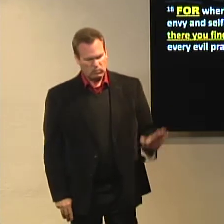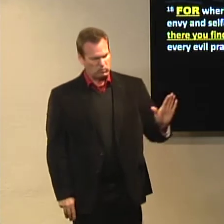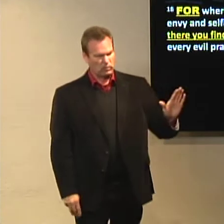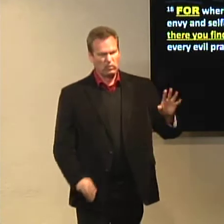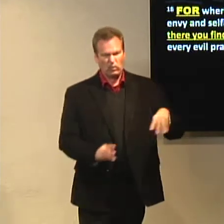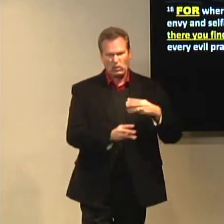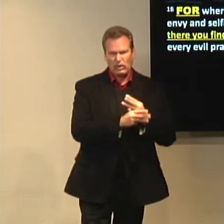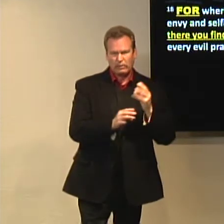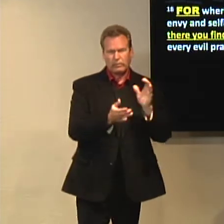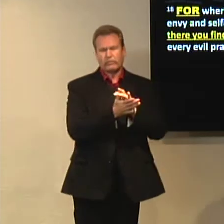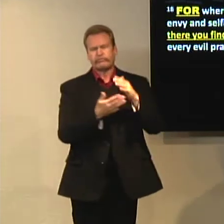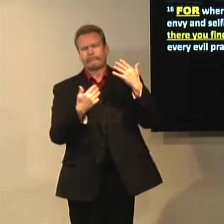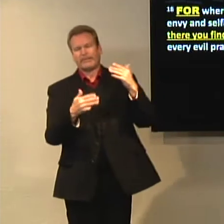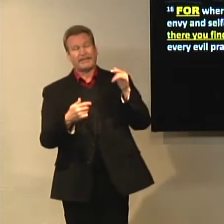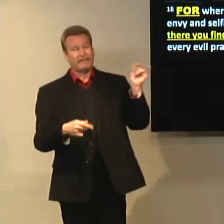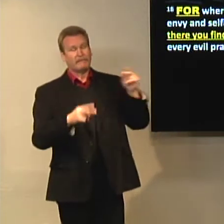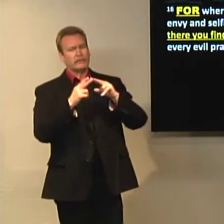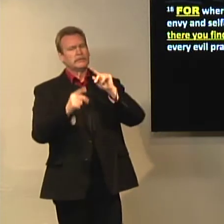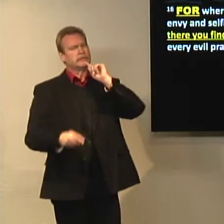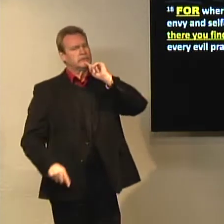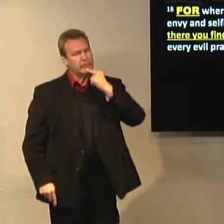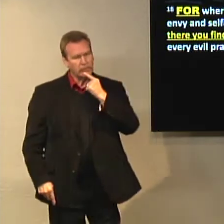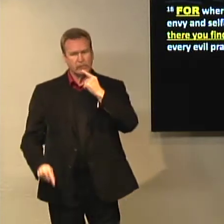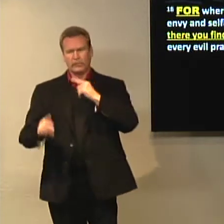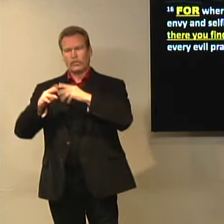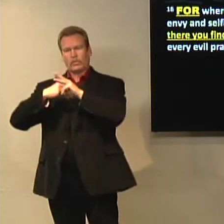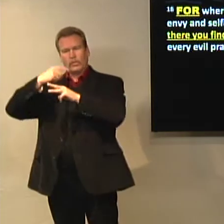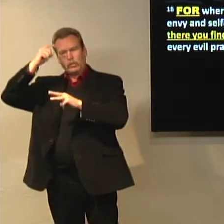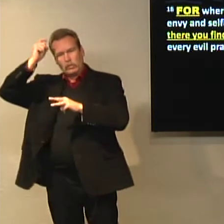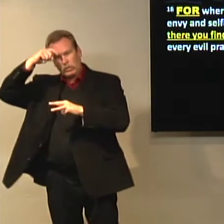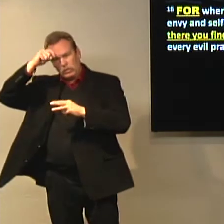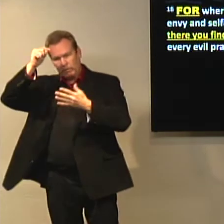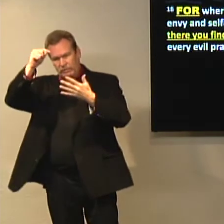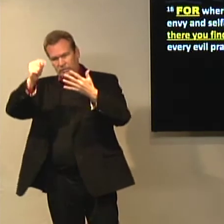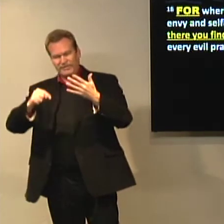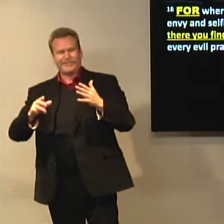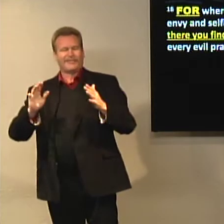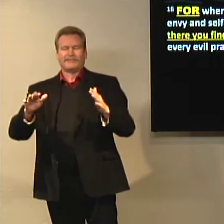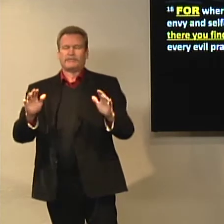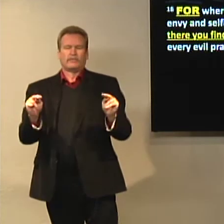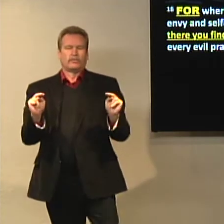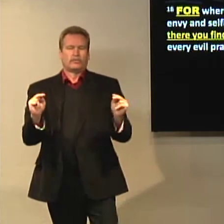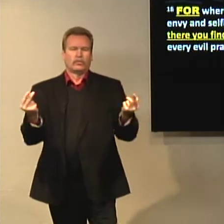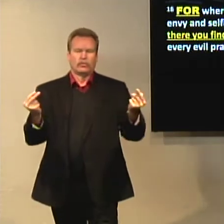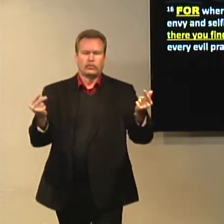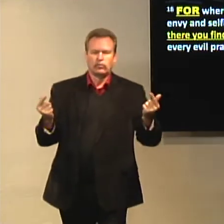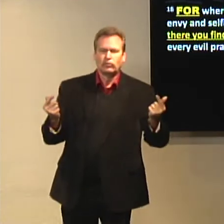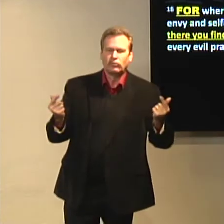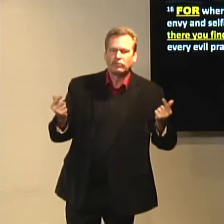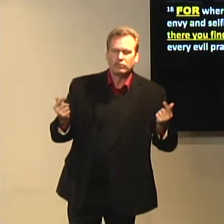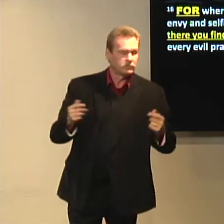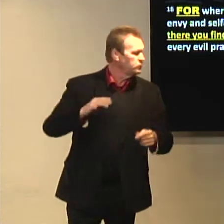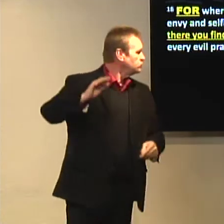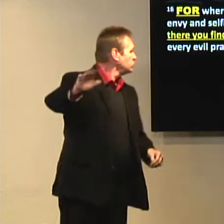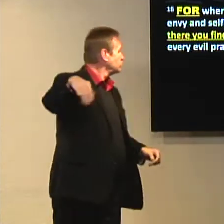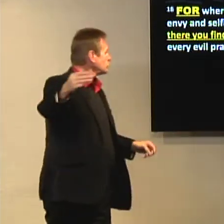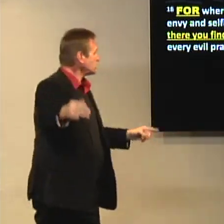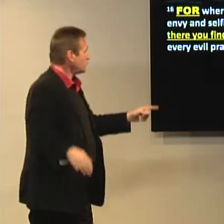false. You know, once you are married, it requires a serious wisdom, or the marriage is